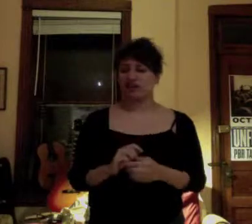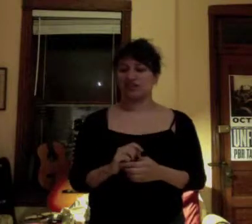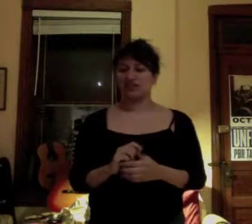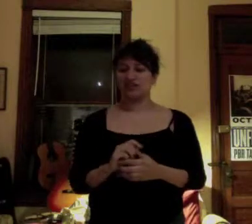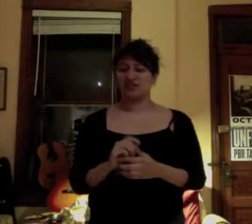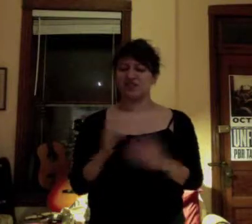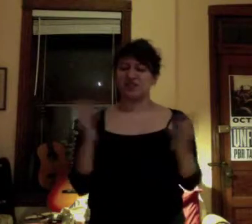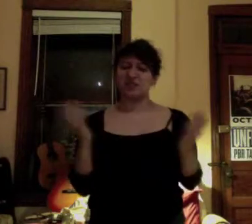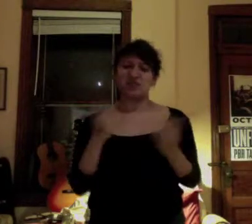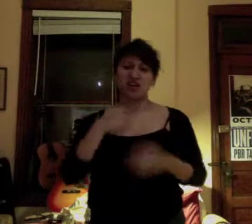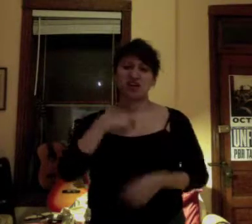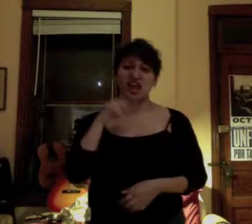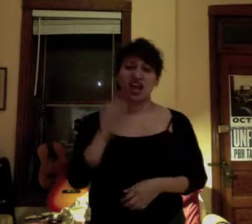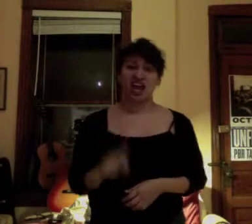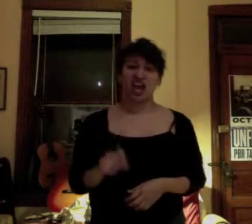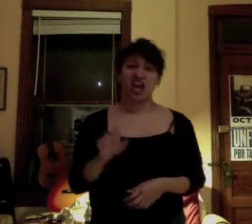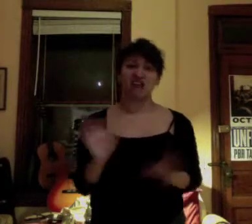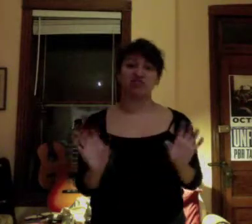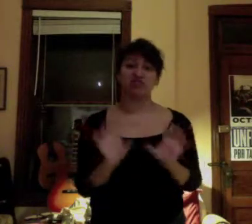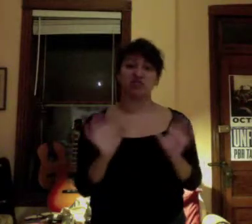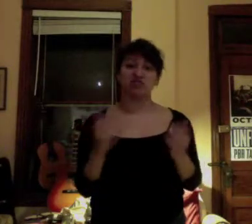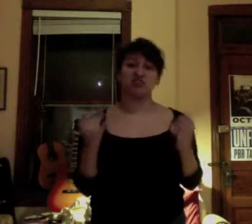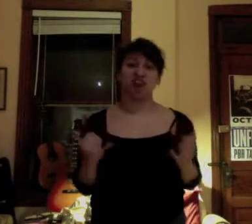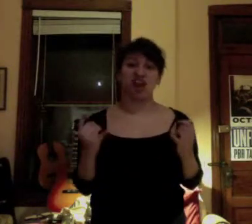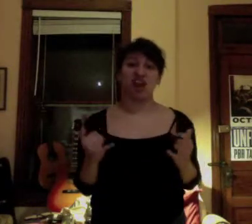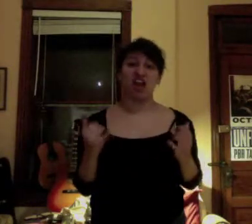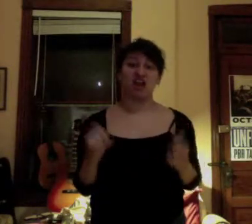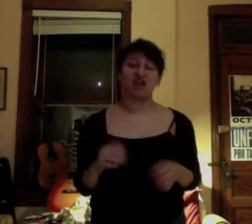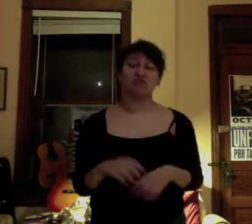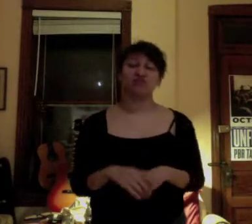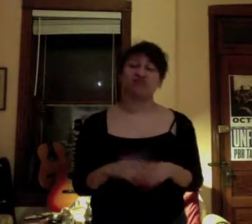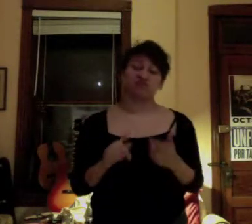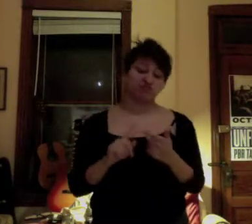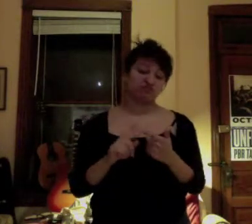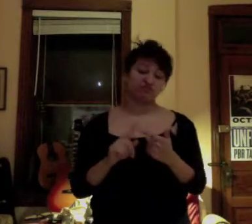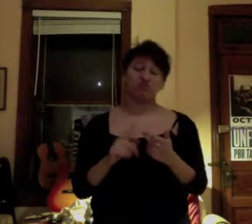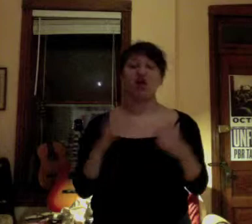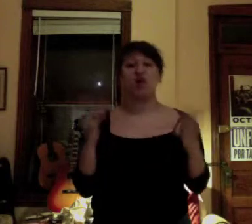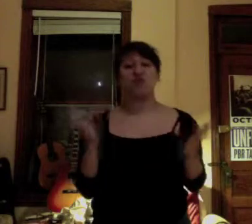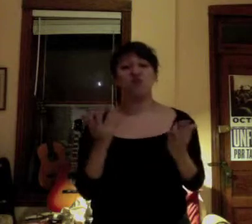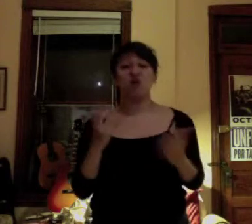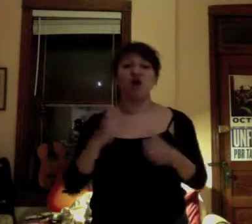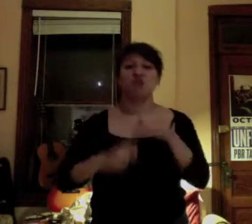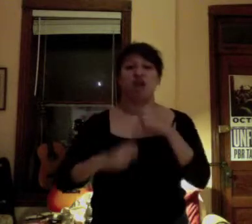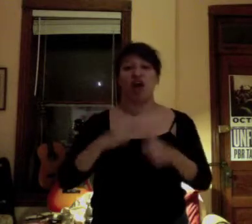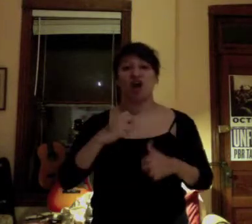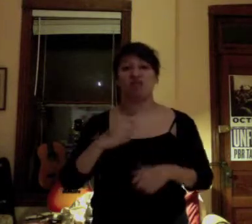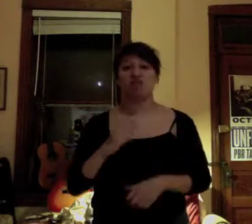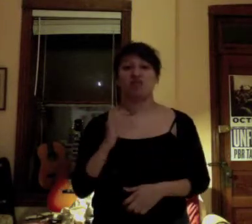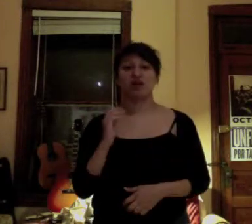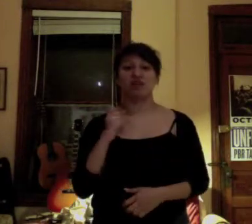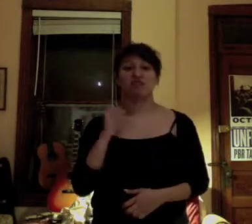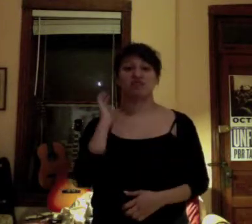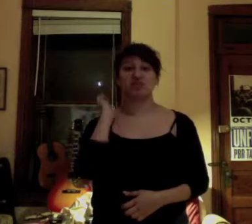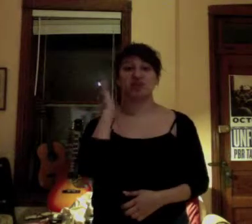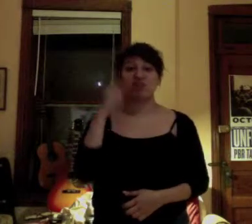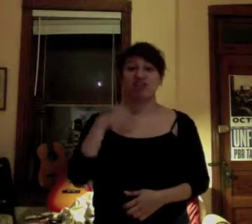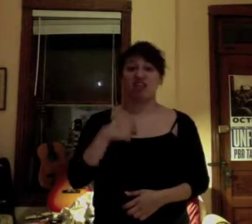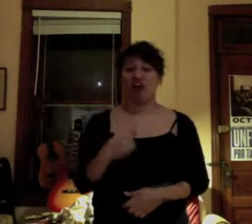do I have to do today? What problems am I going to have to face? What's going to happen if I fail at the